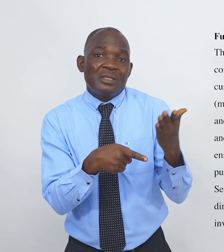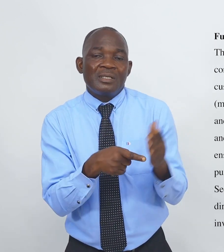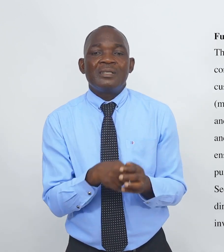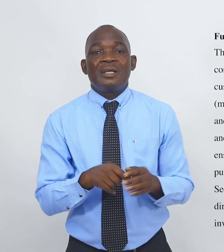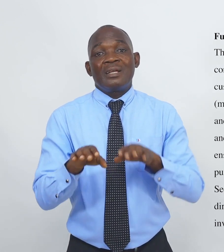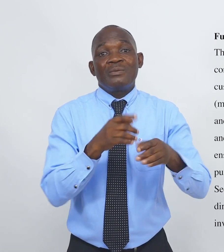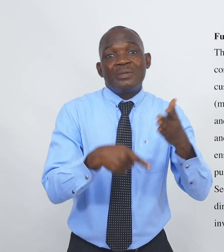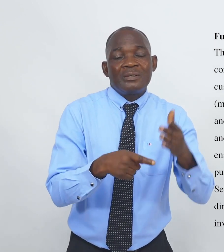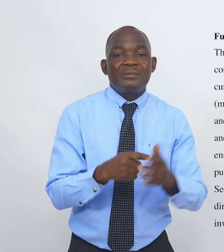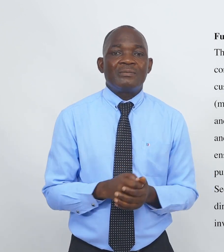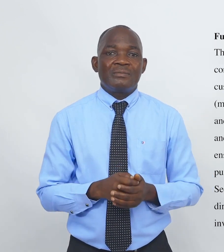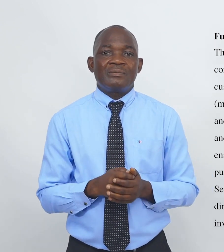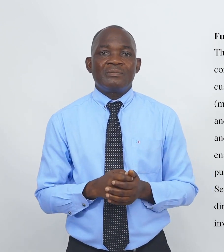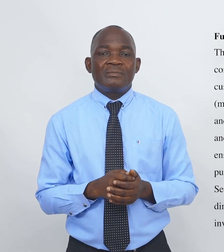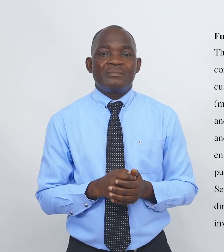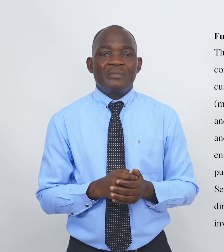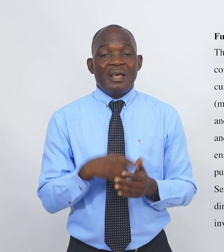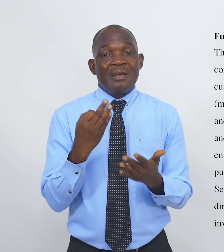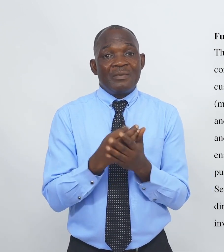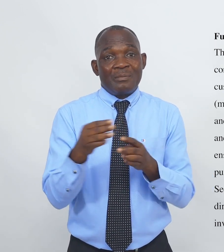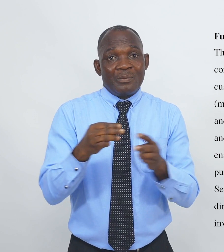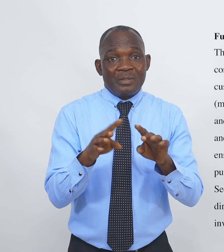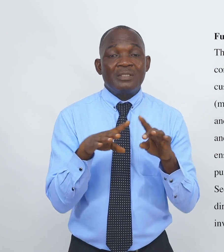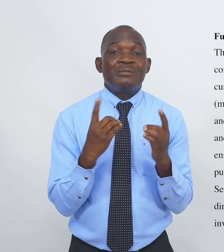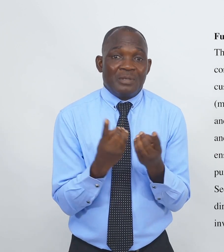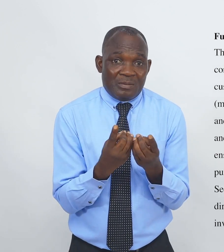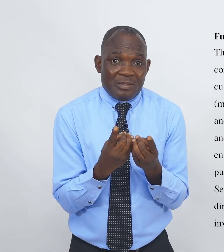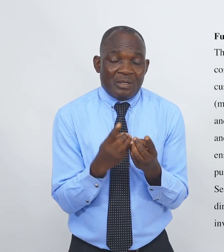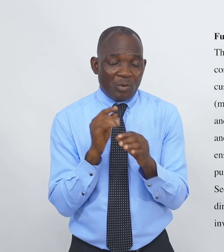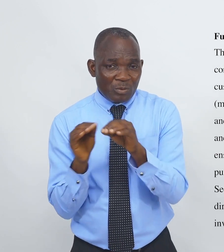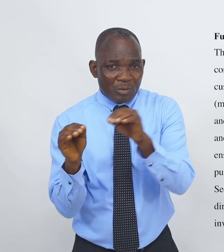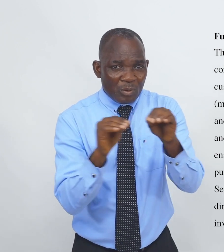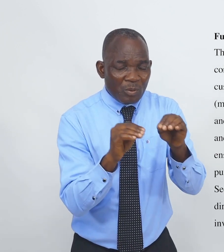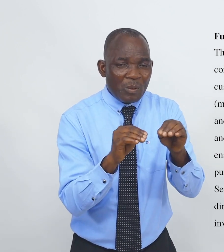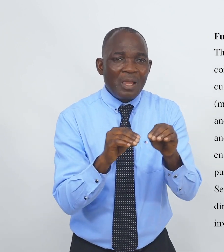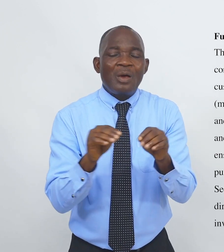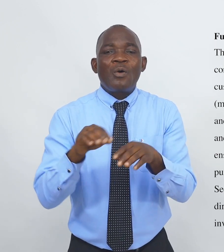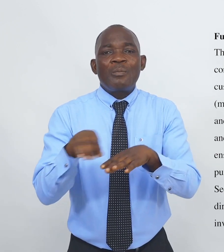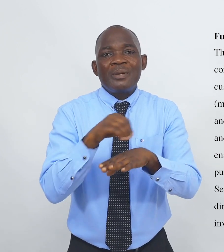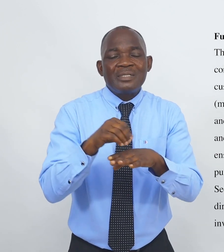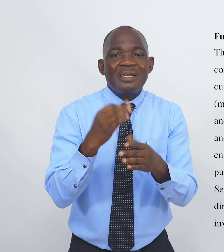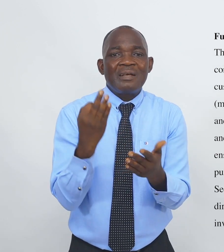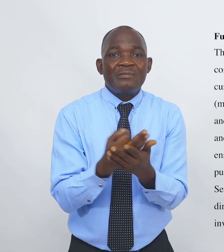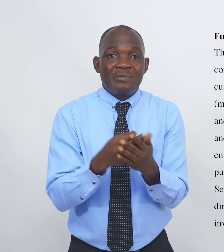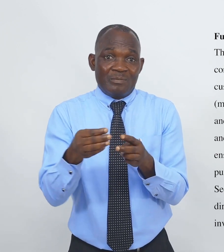activities. The Funds Management Department oversees the conduct and operation of fund managers,